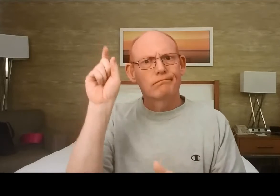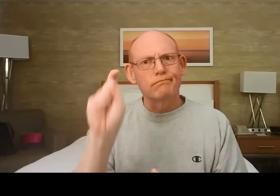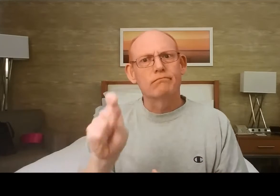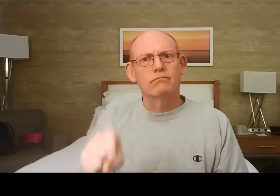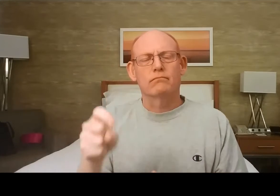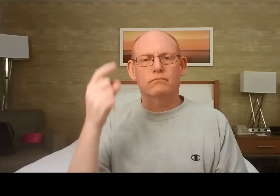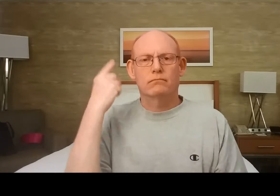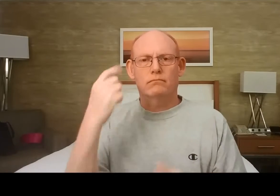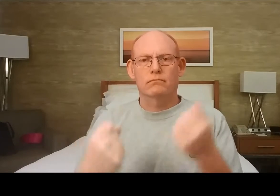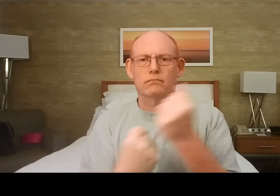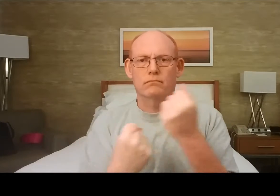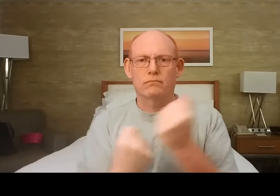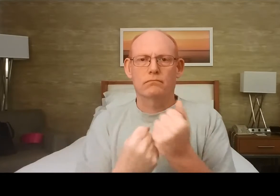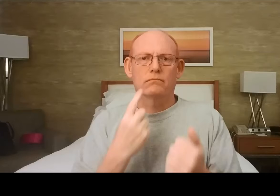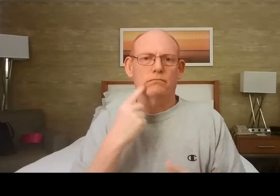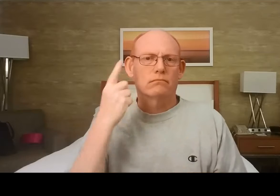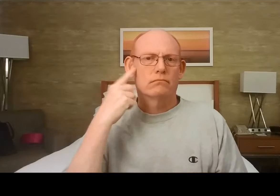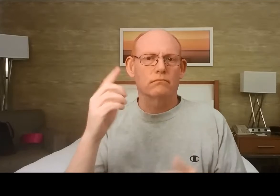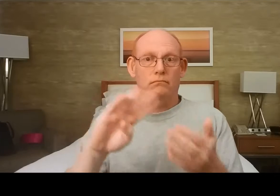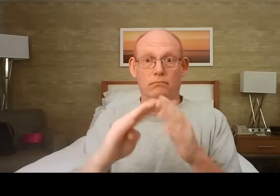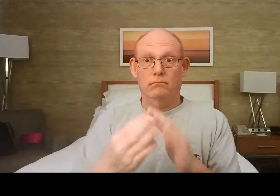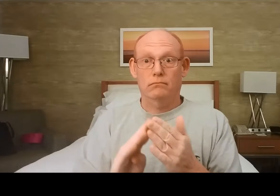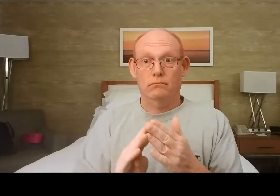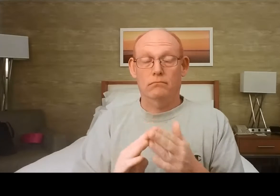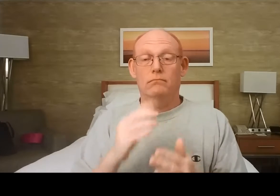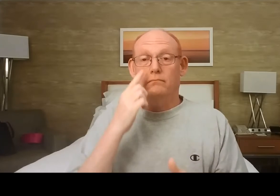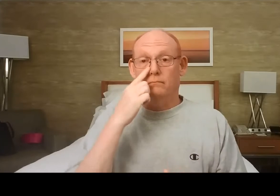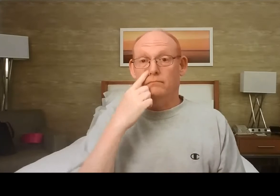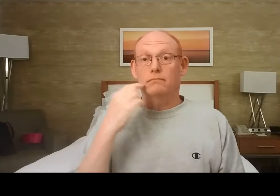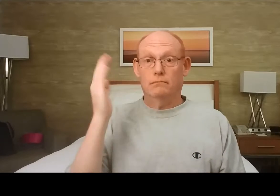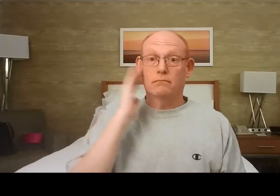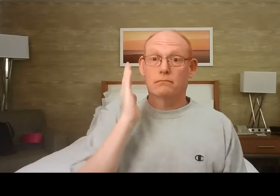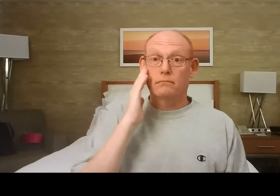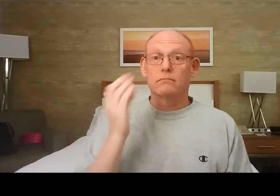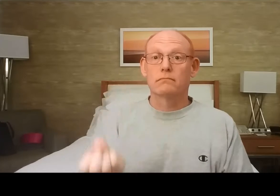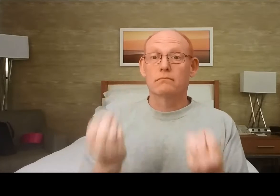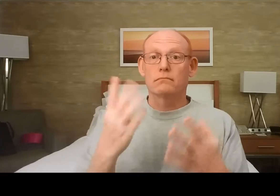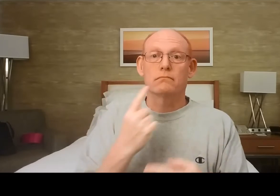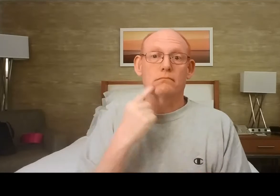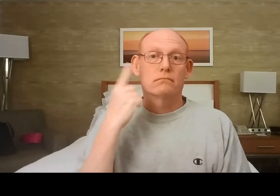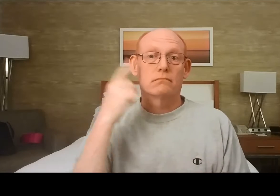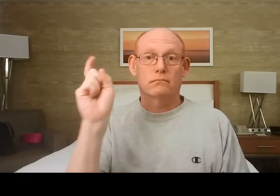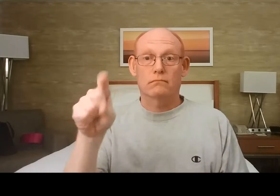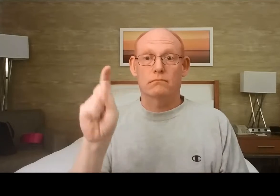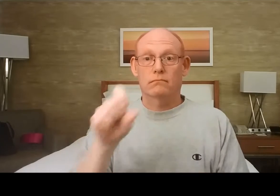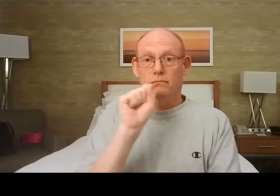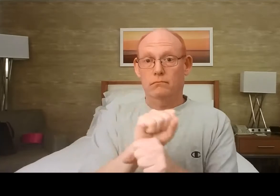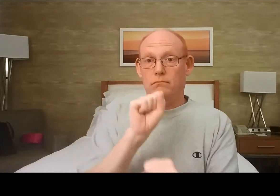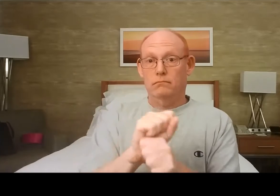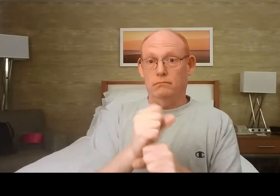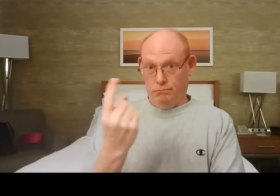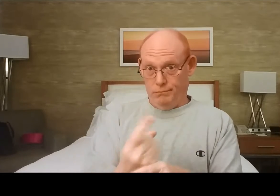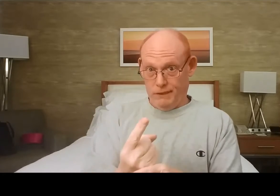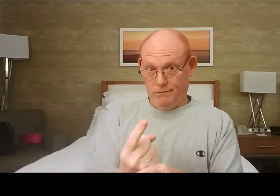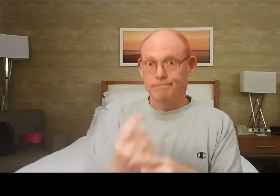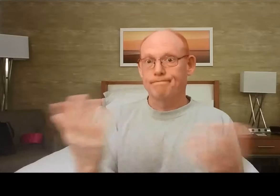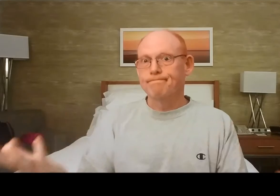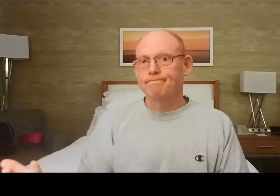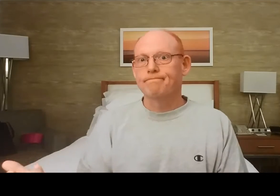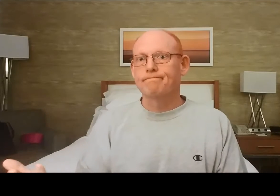change policies to help the deaf community. I know, for example, there are a lot of deaf people who need jobs, right?